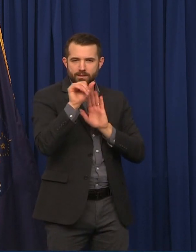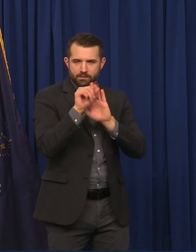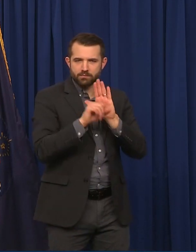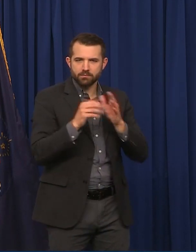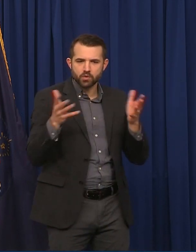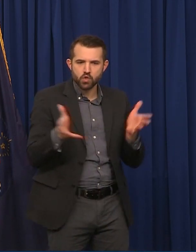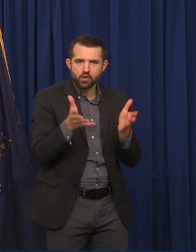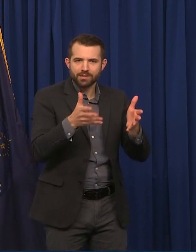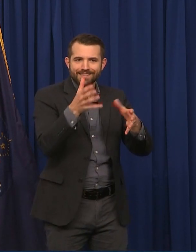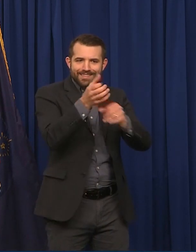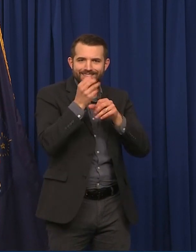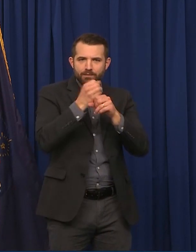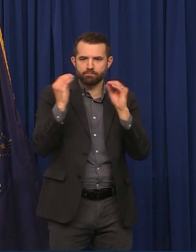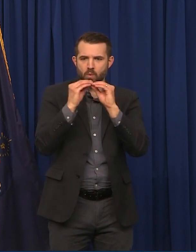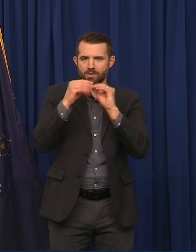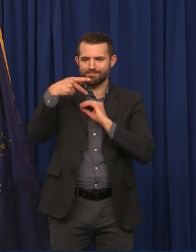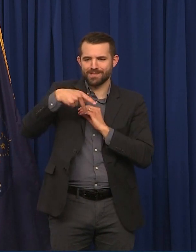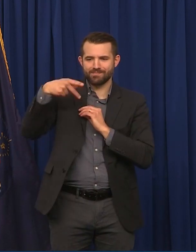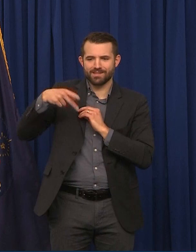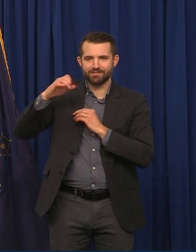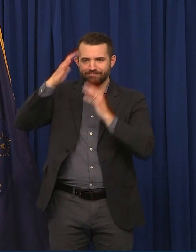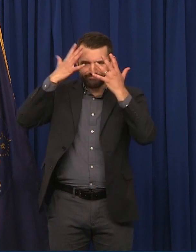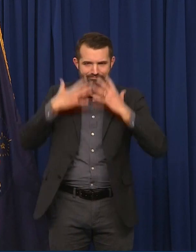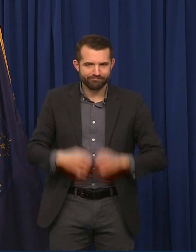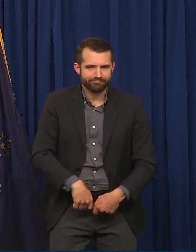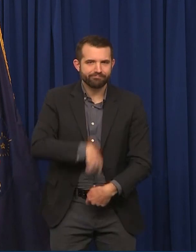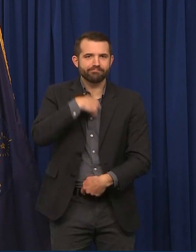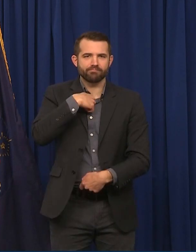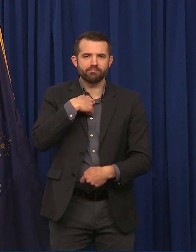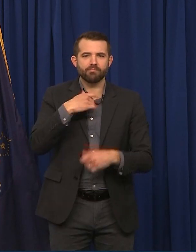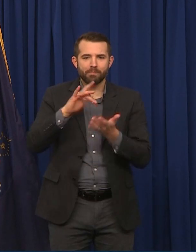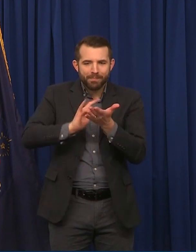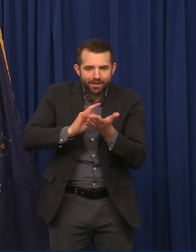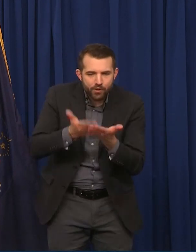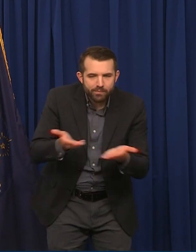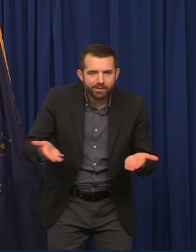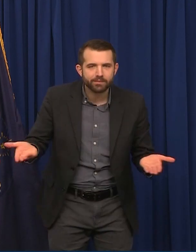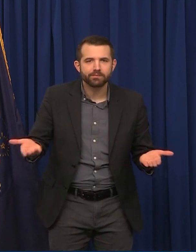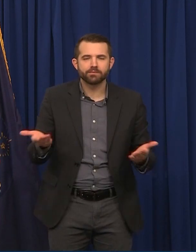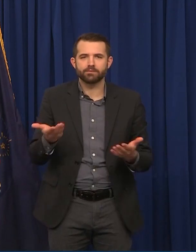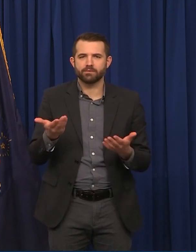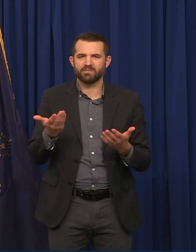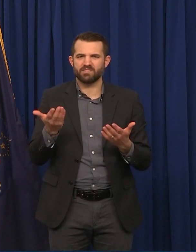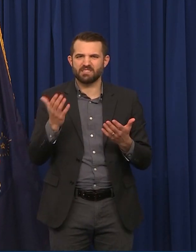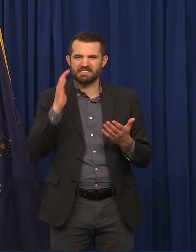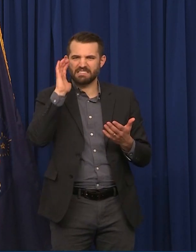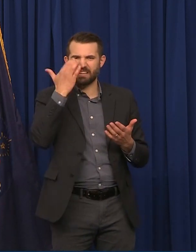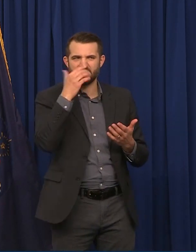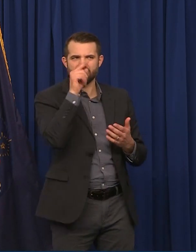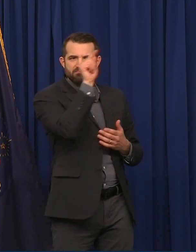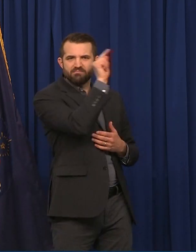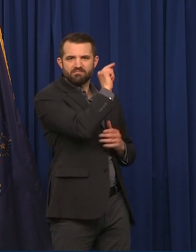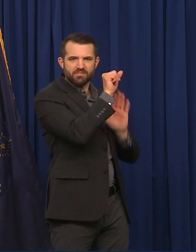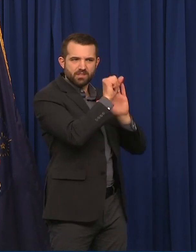of PPE and medical supplies. How they seem to be competing against one another,